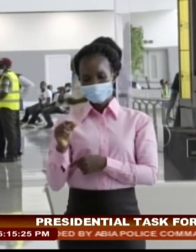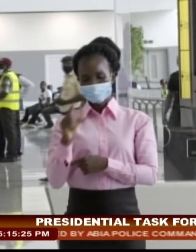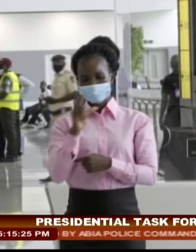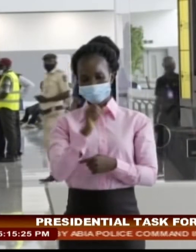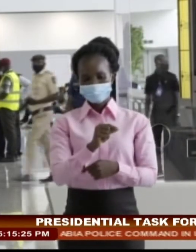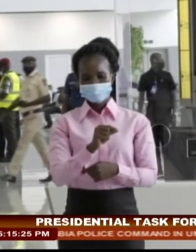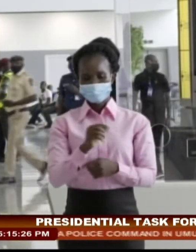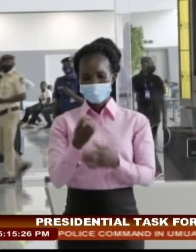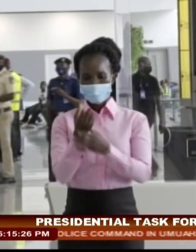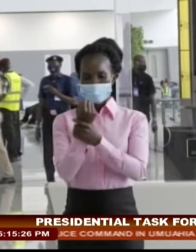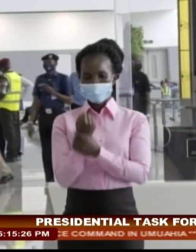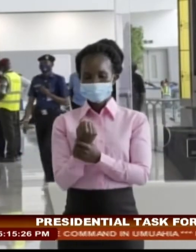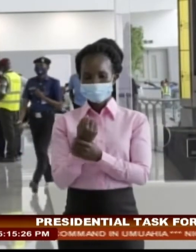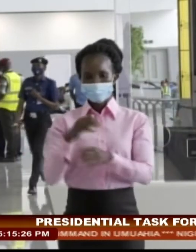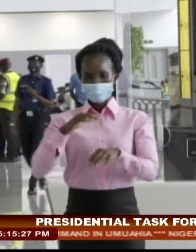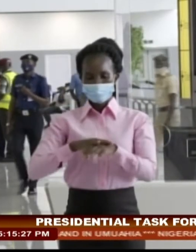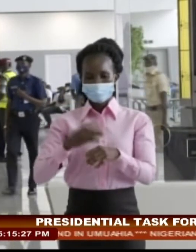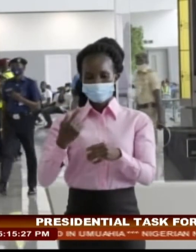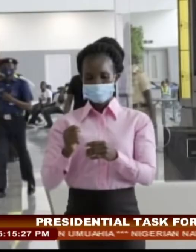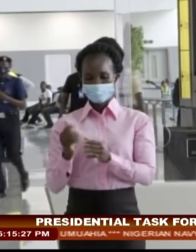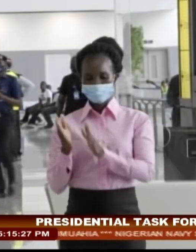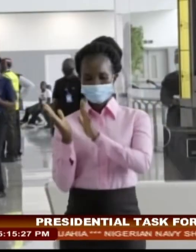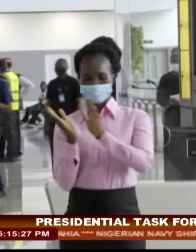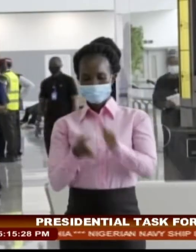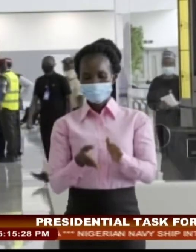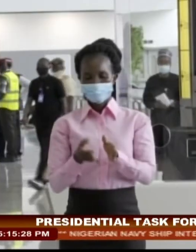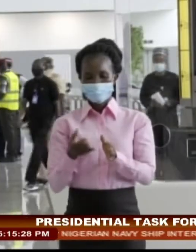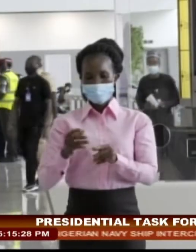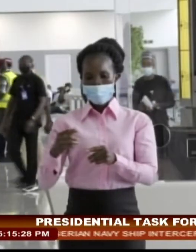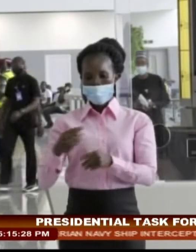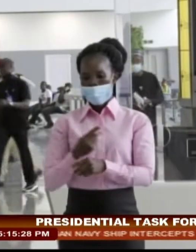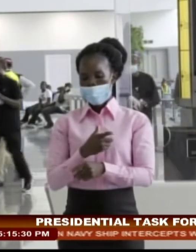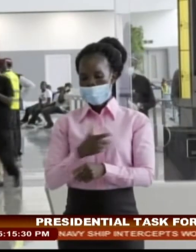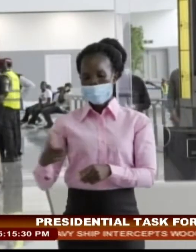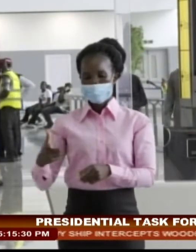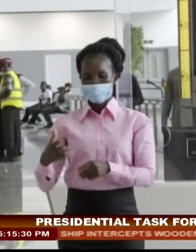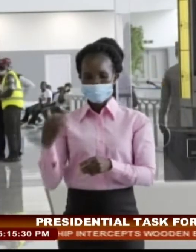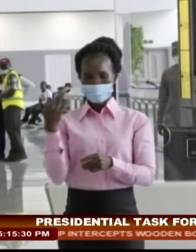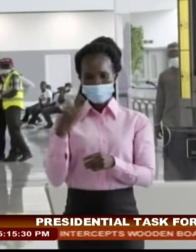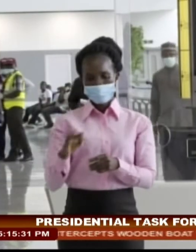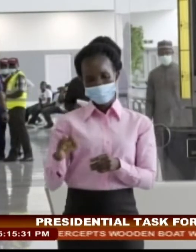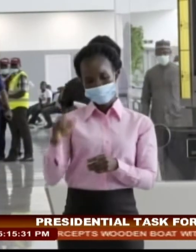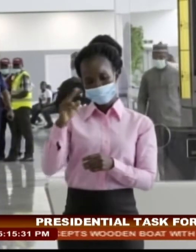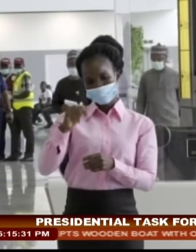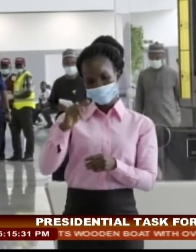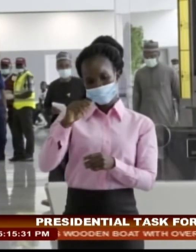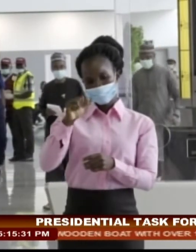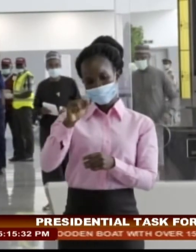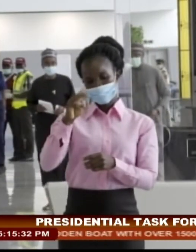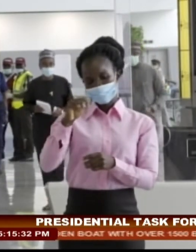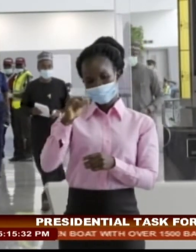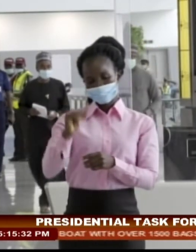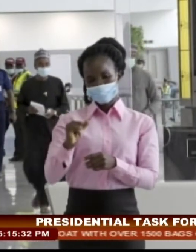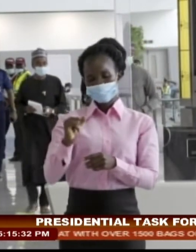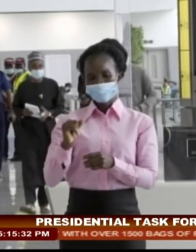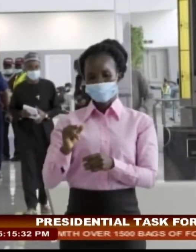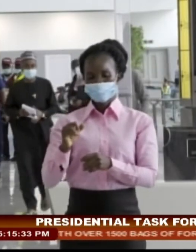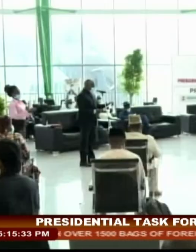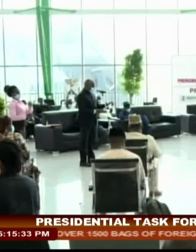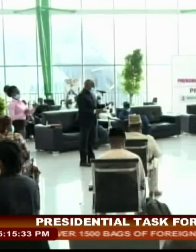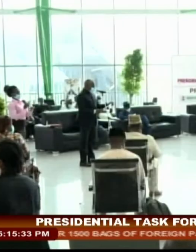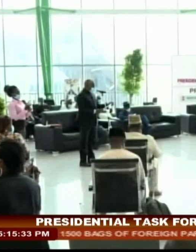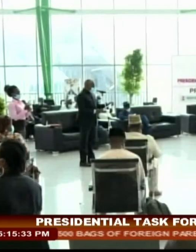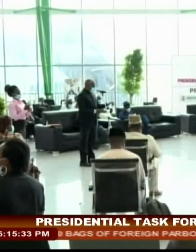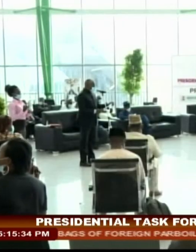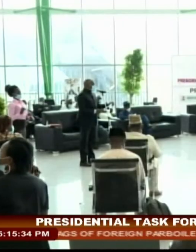Holding at the departure hall of the Nnamdi Azikiwe International Airport.